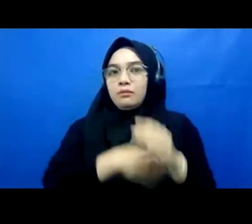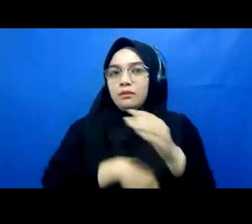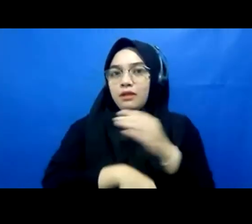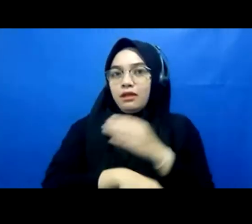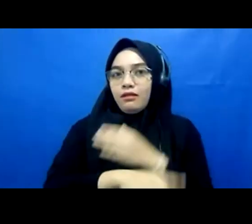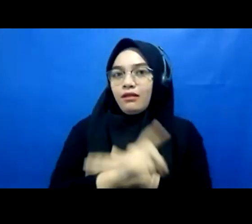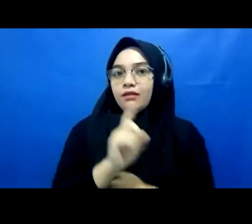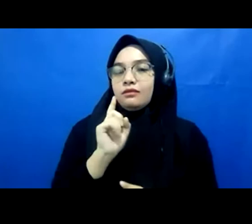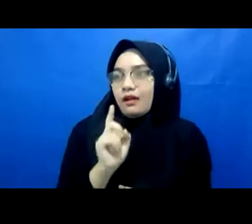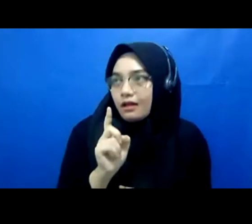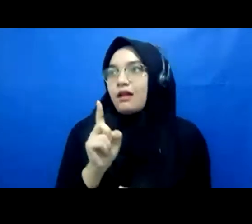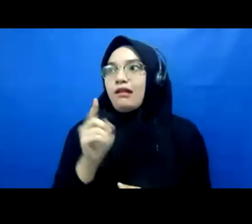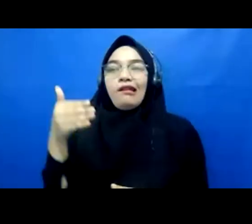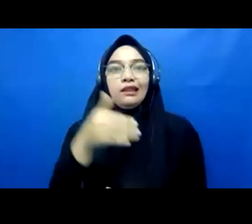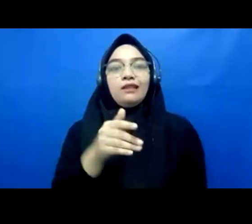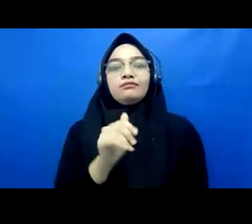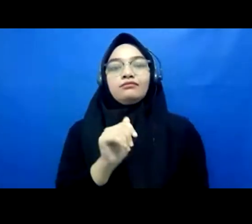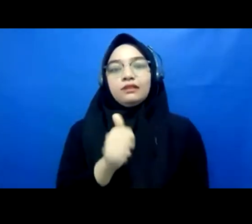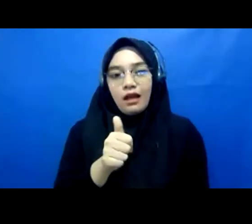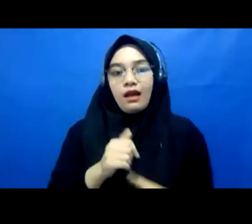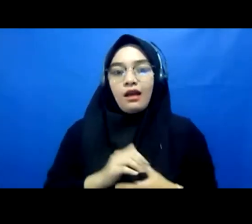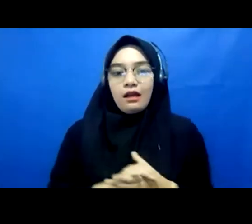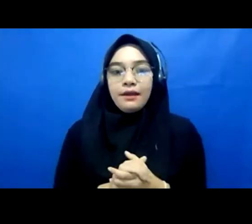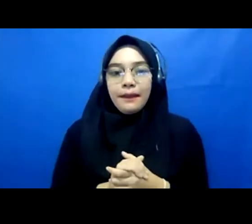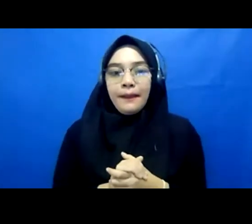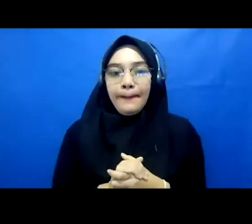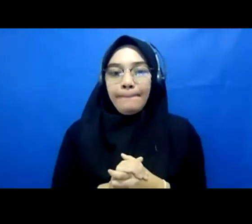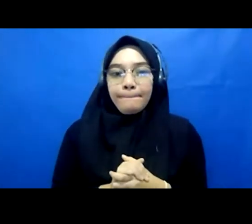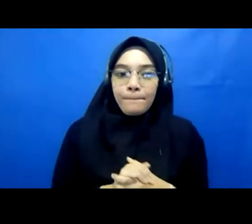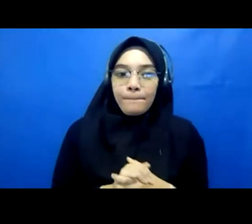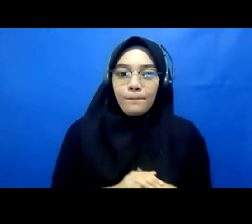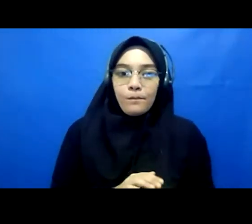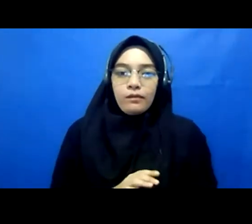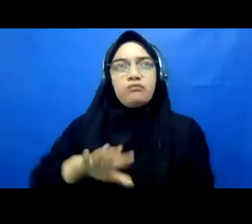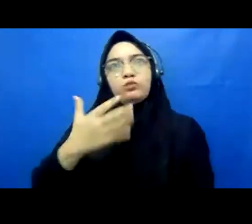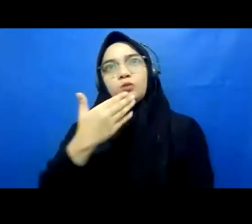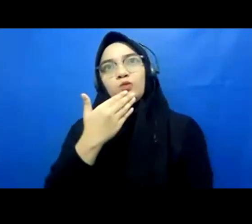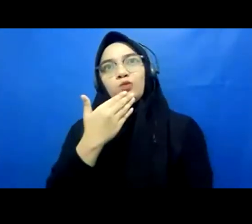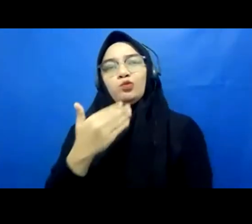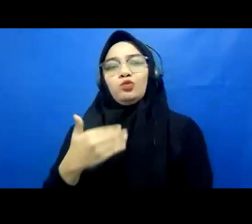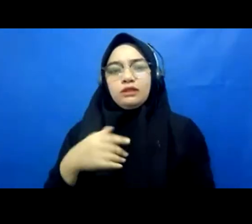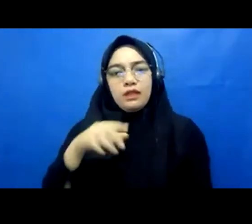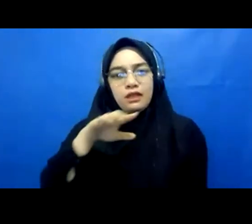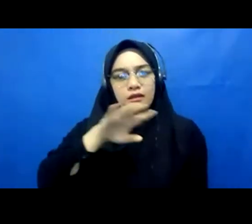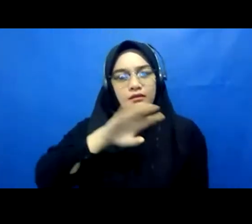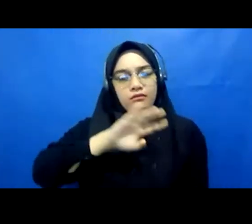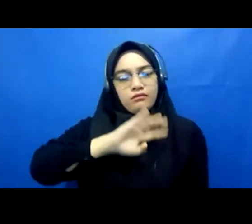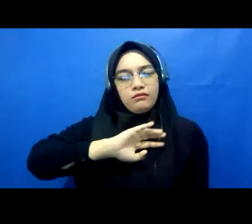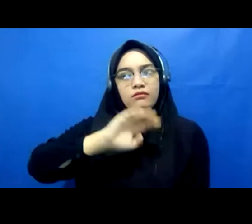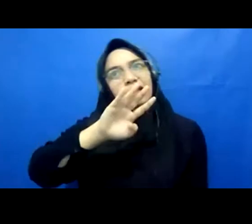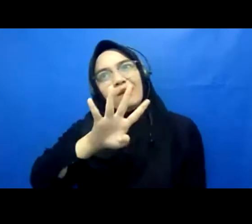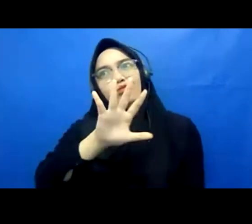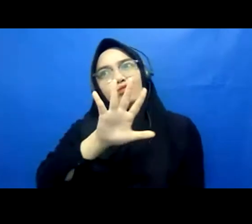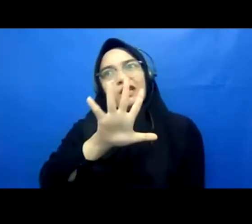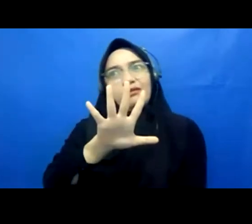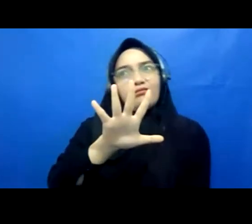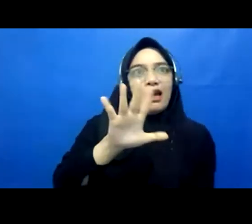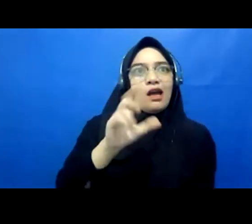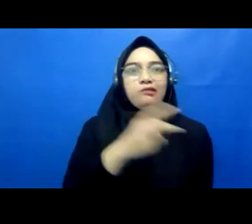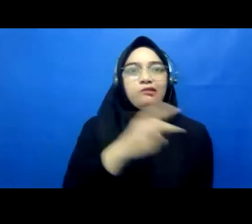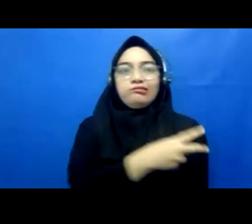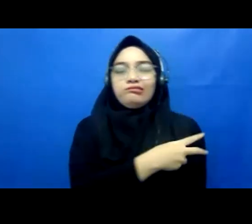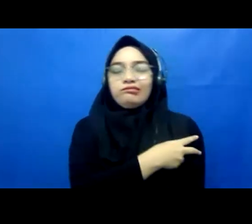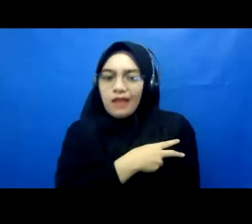have Epic Arts, have over 45 staff. 70% of staff are people with disability, and they work with